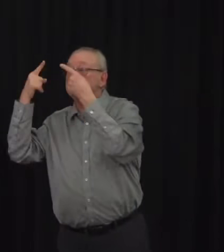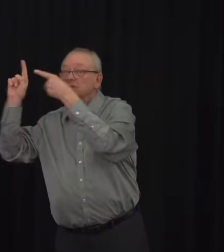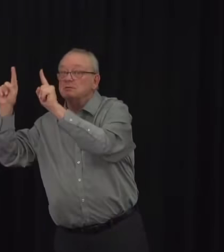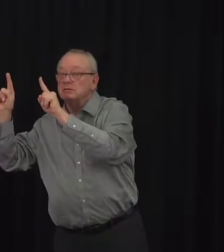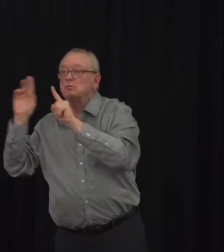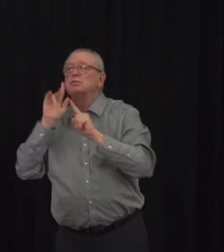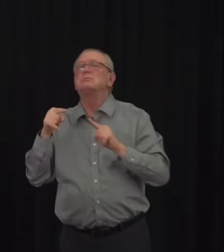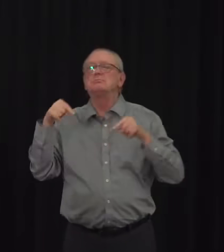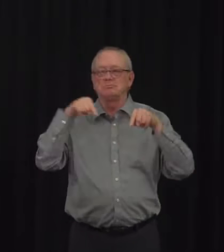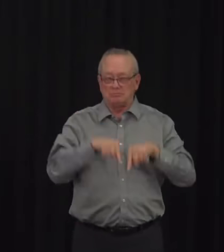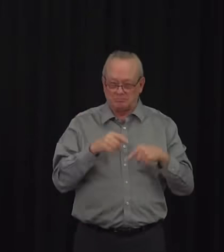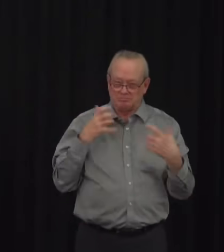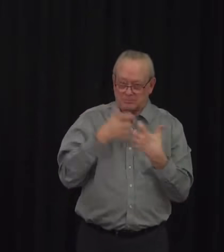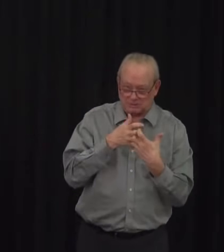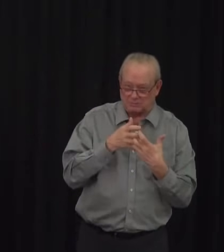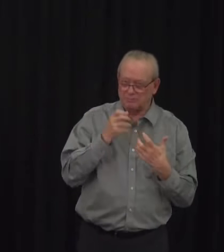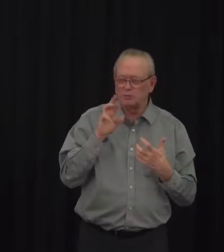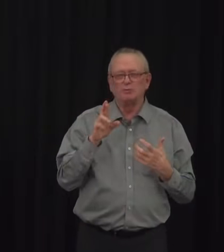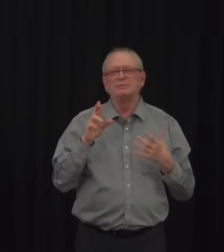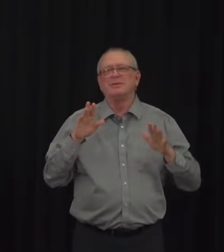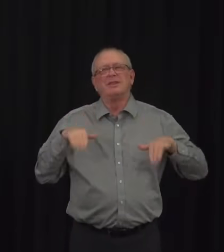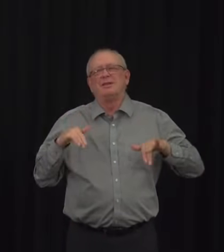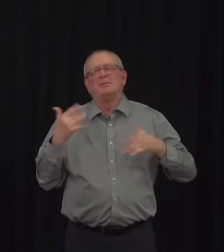Operator, could you please put through the next caller?